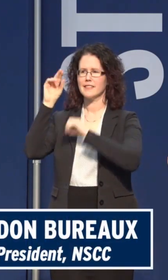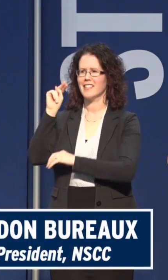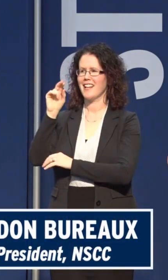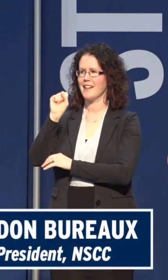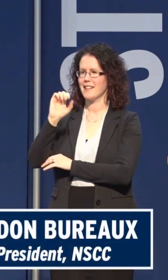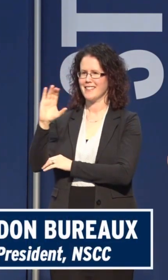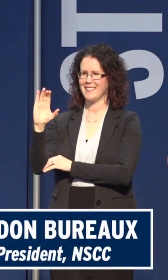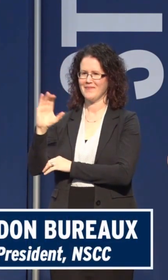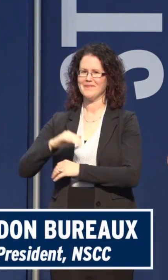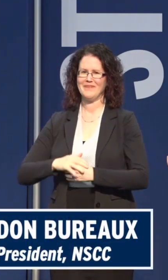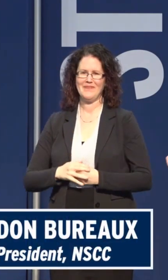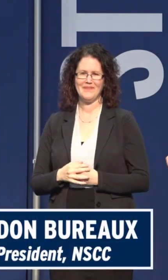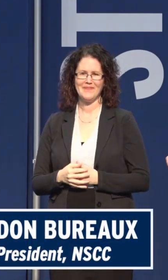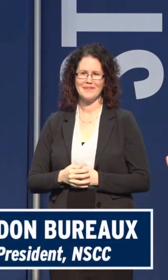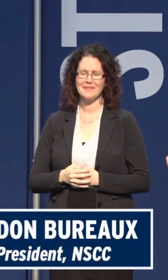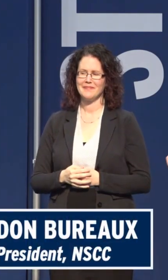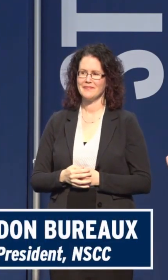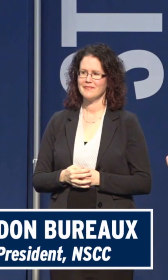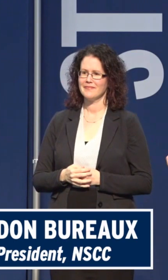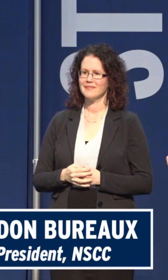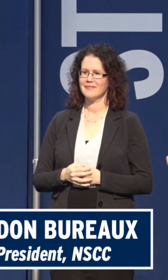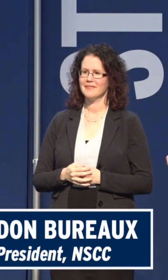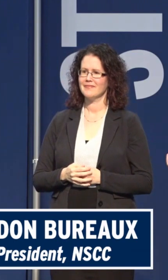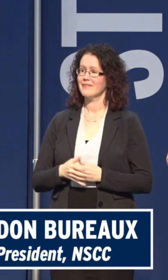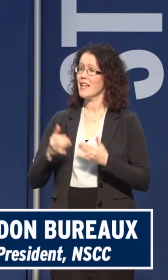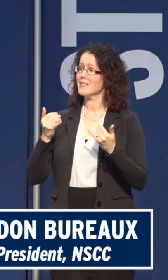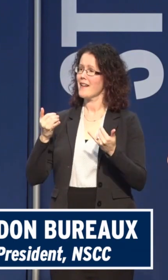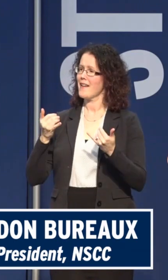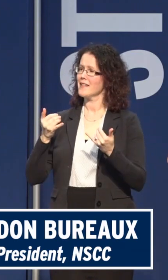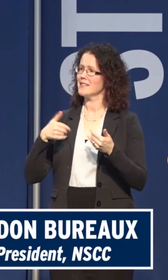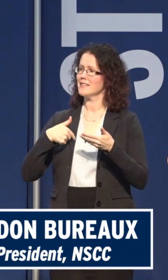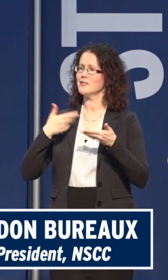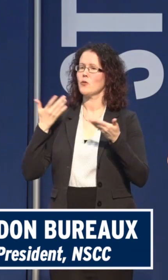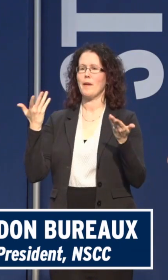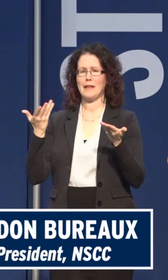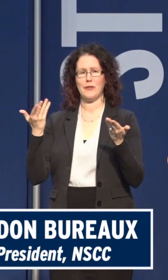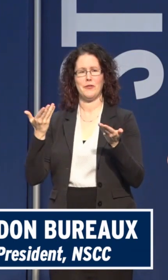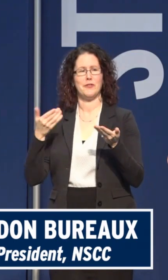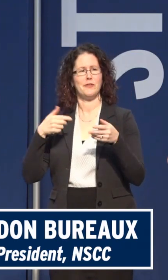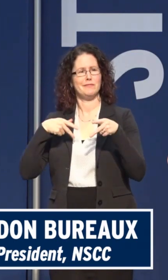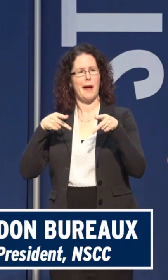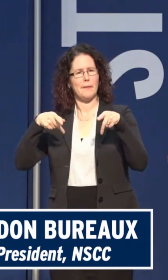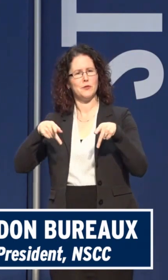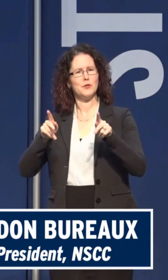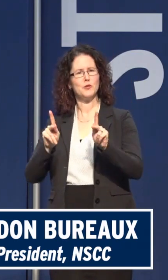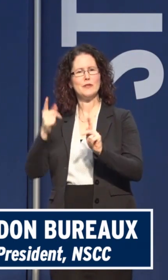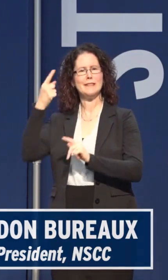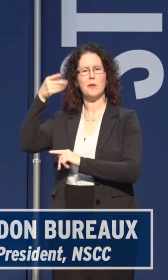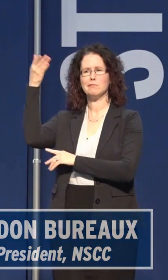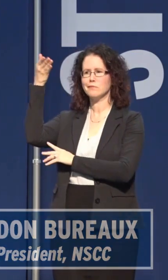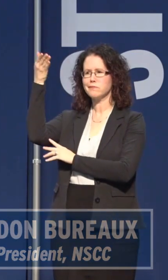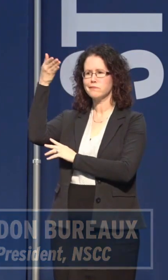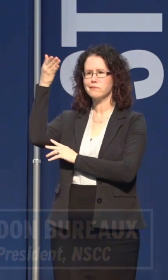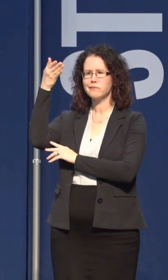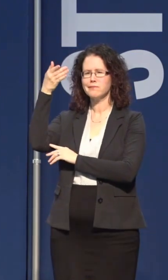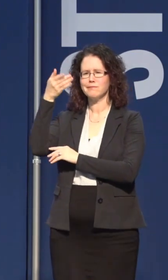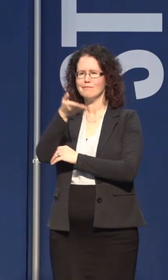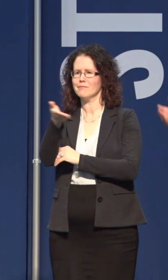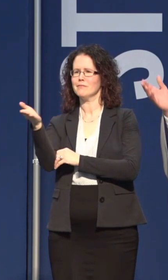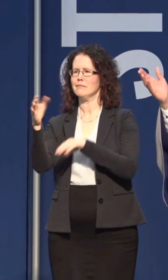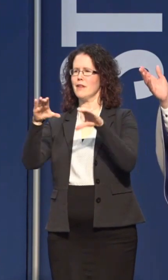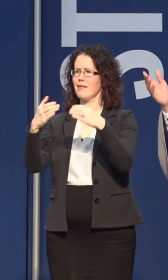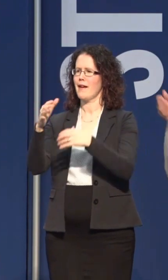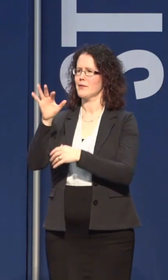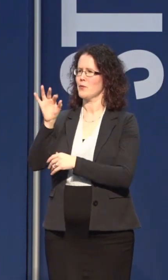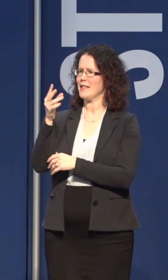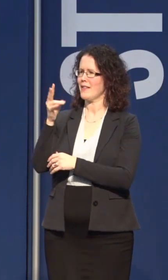College. And today, I get to stand on this stage and address the graduating class of 2017 on behalf of not only this